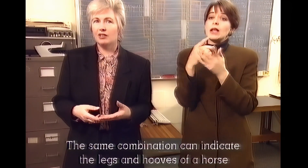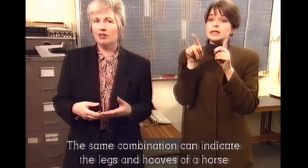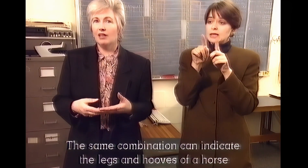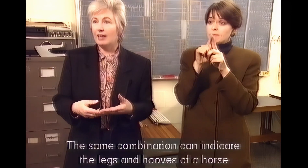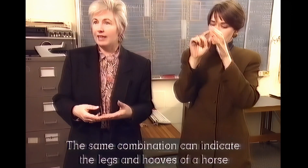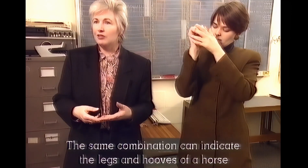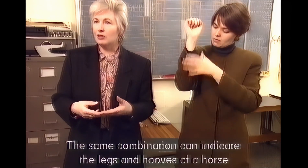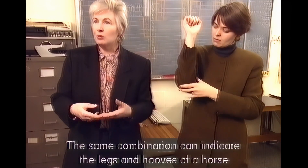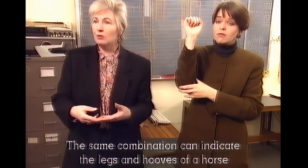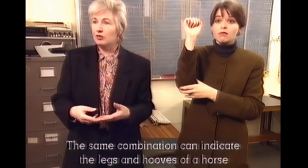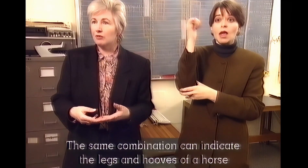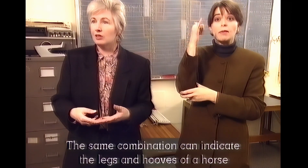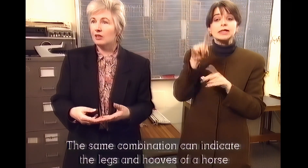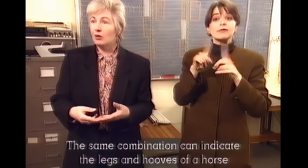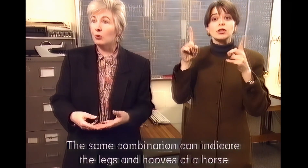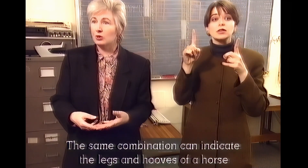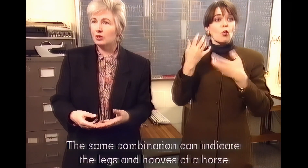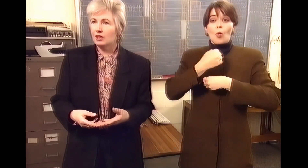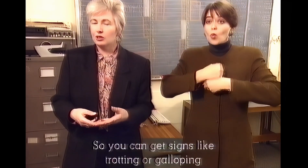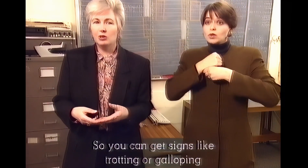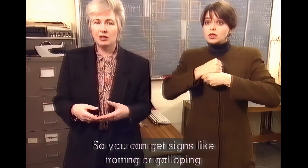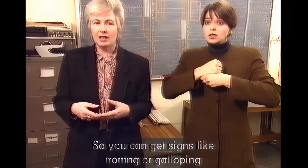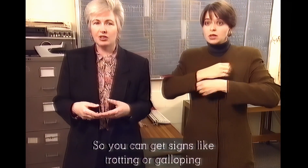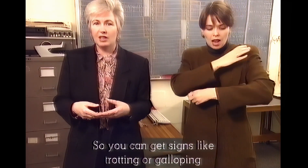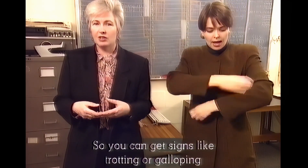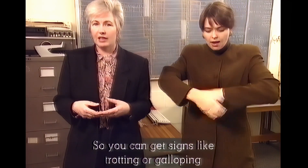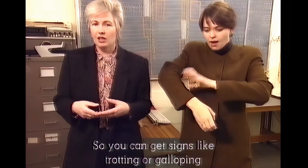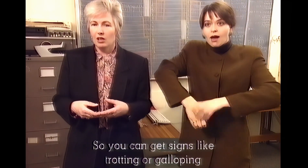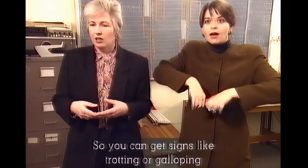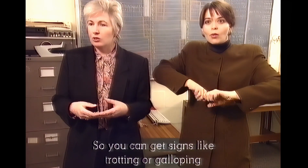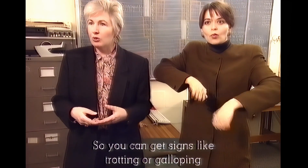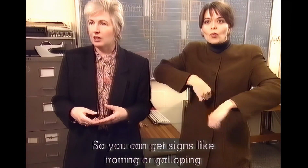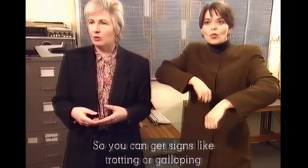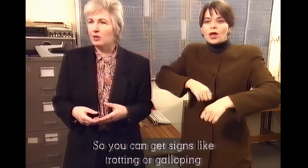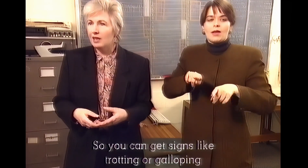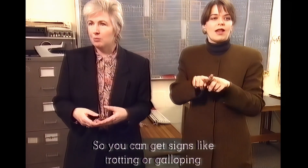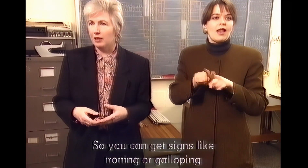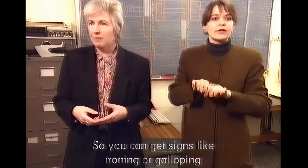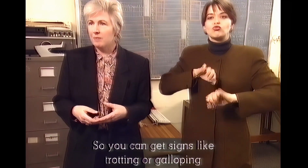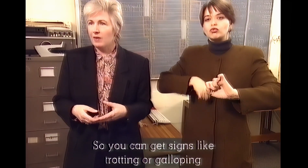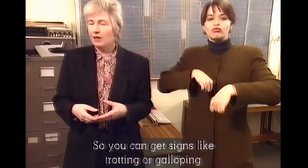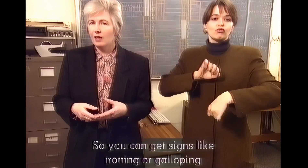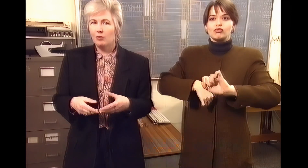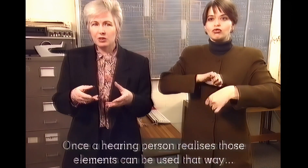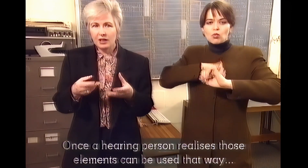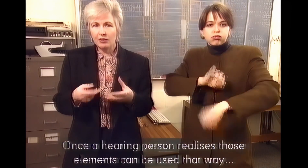the legs and hooves of a horse. So you can get signs like trotting or galloping. And once the hearing